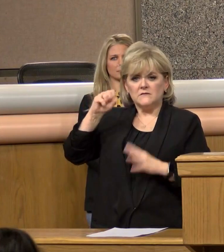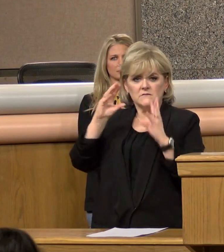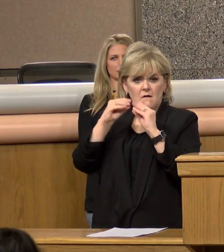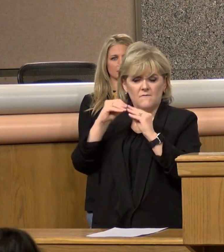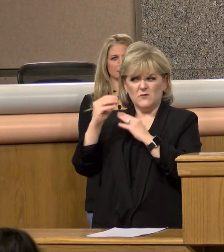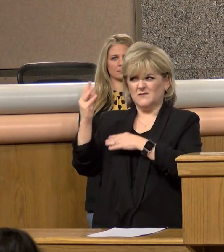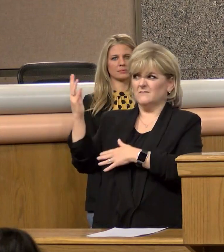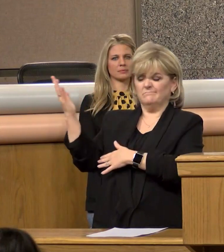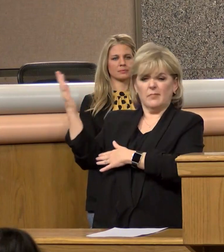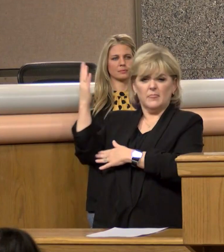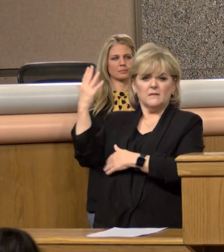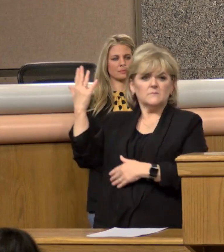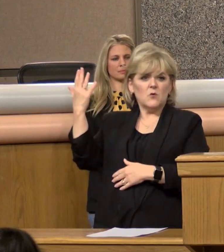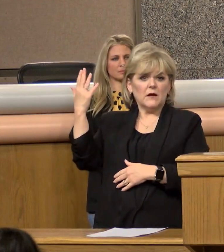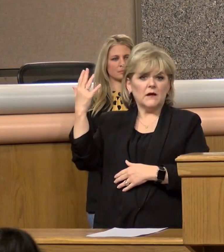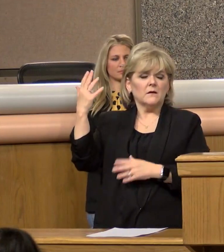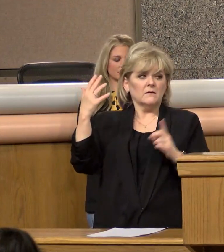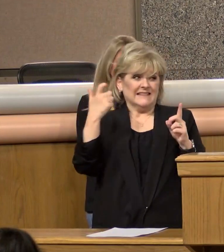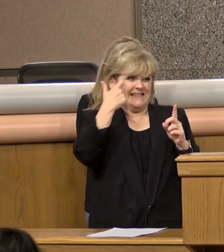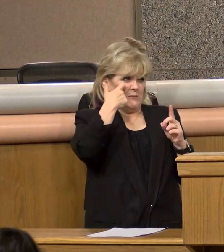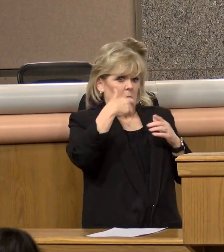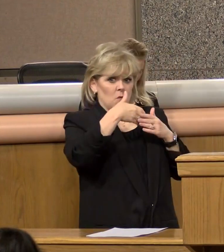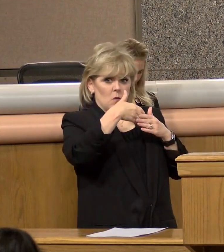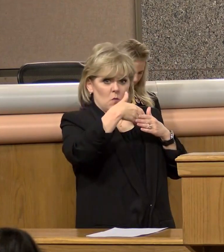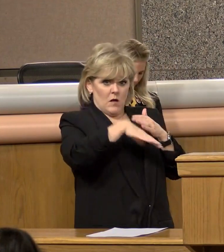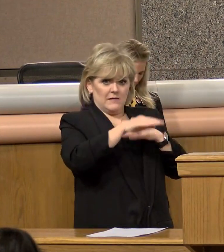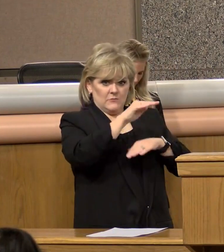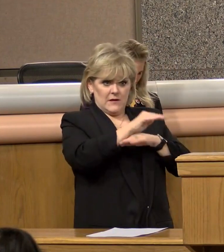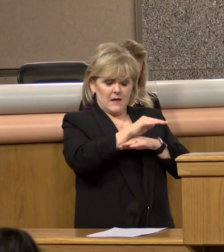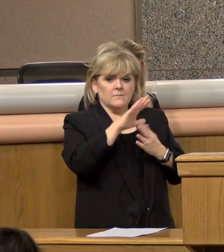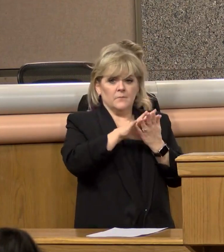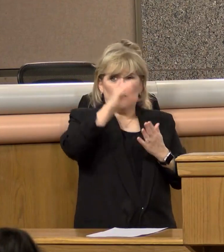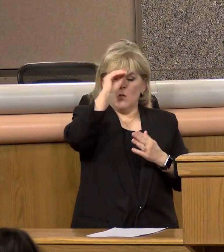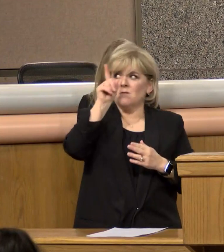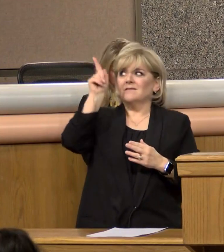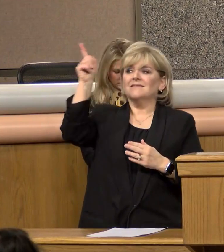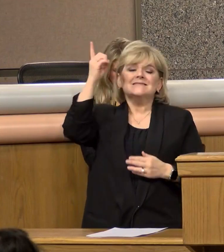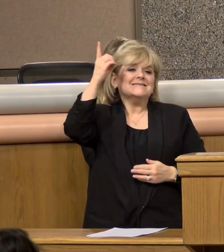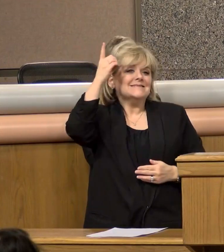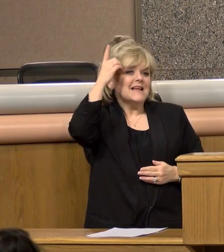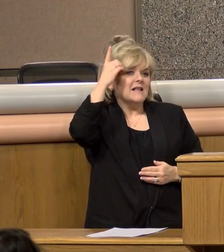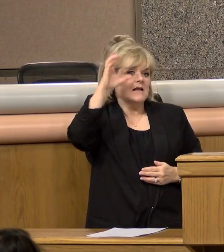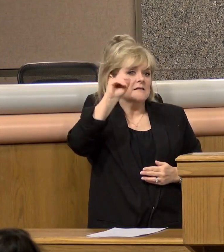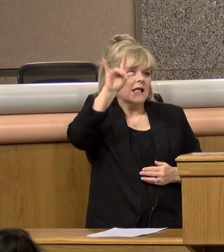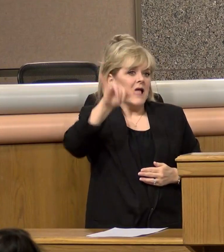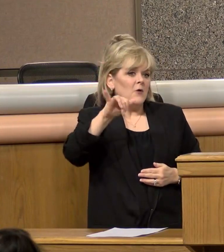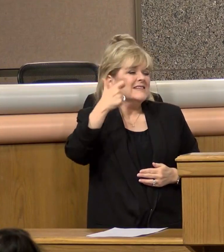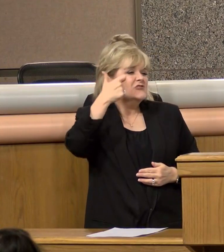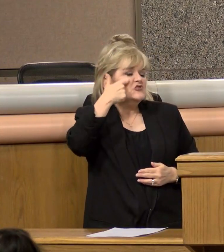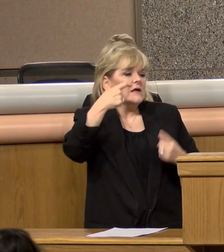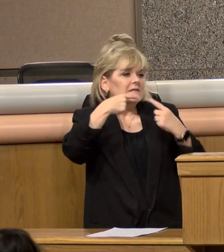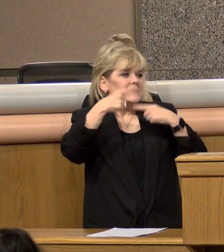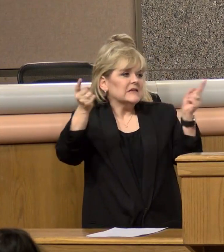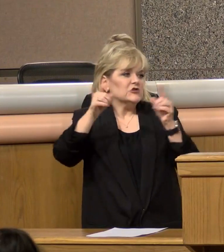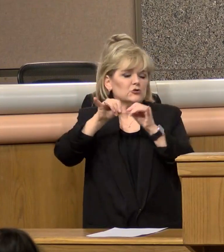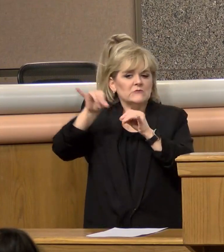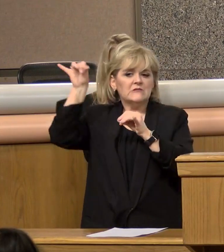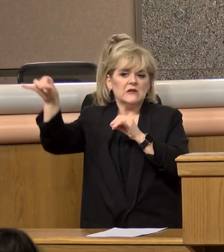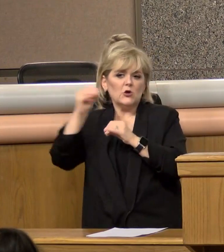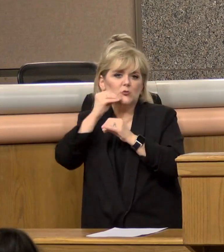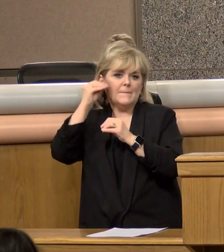um as we were walking in we learned that Dallas County has issued orders for shelter in place